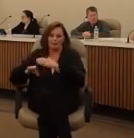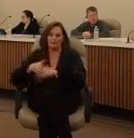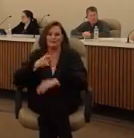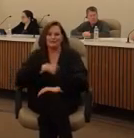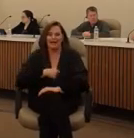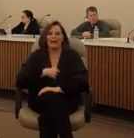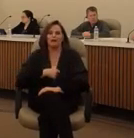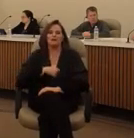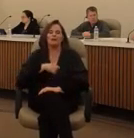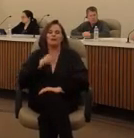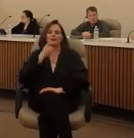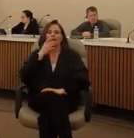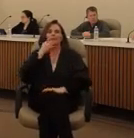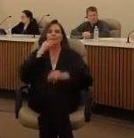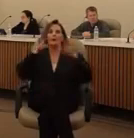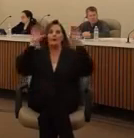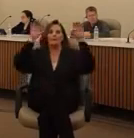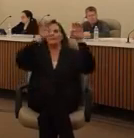Meadow?